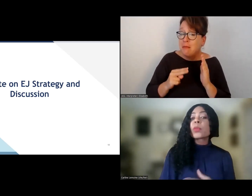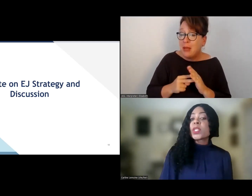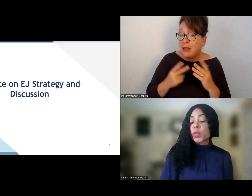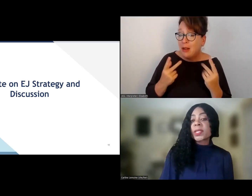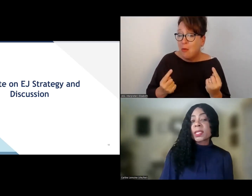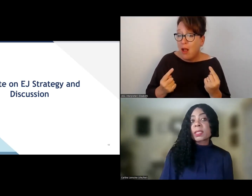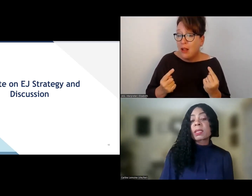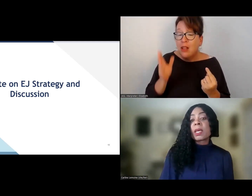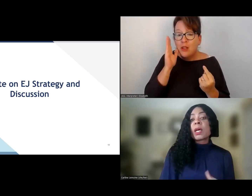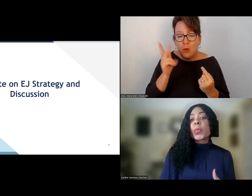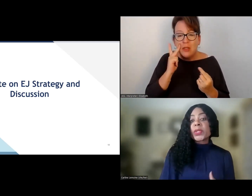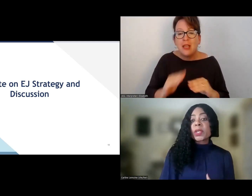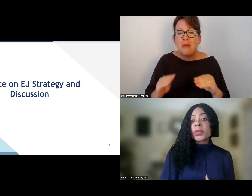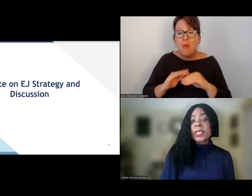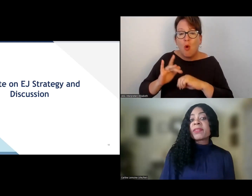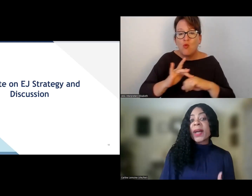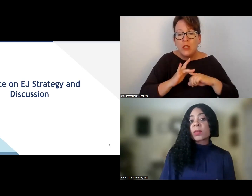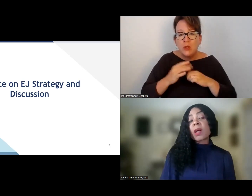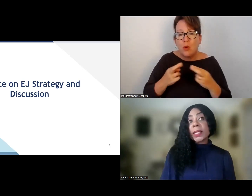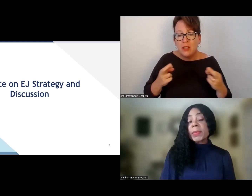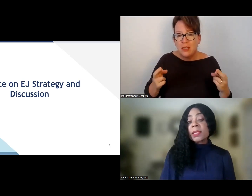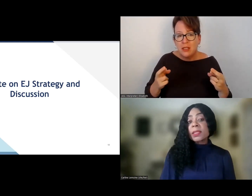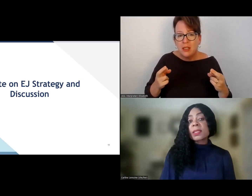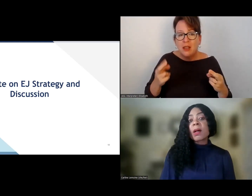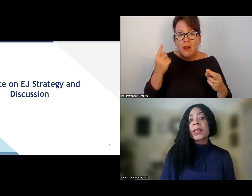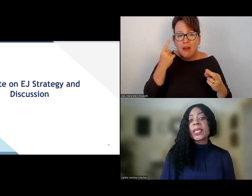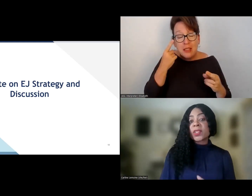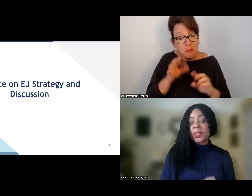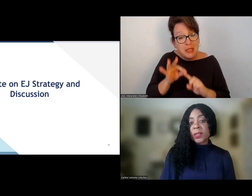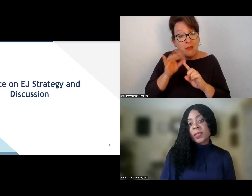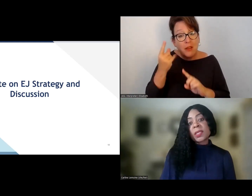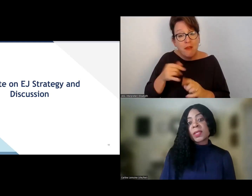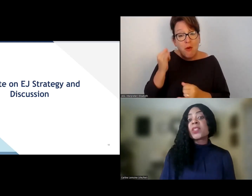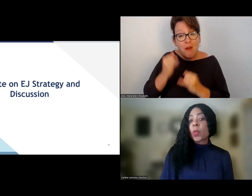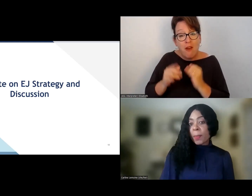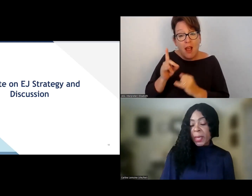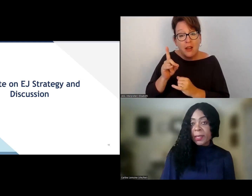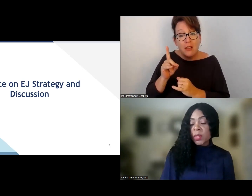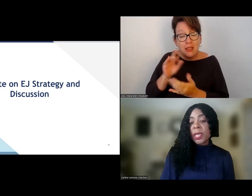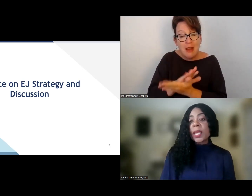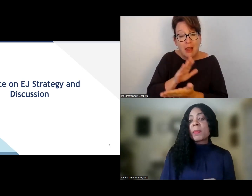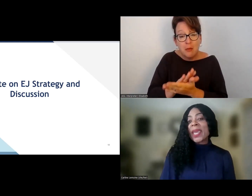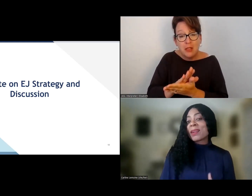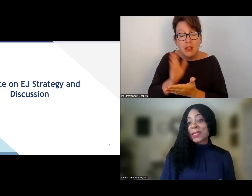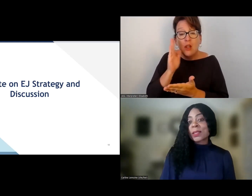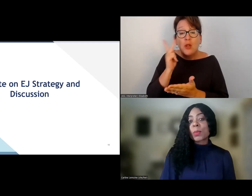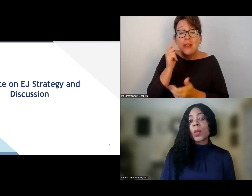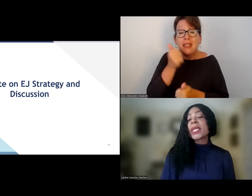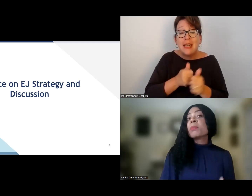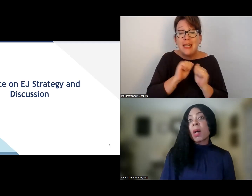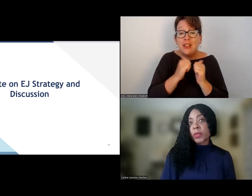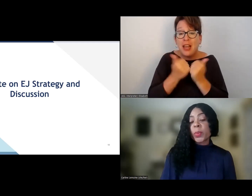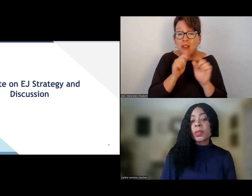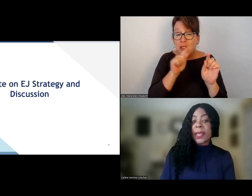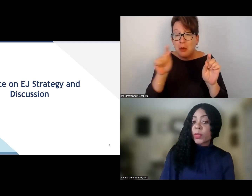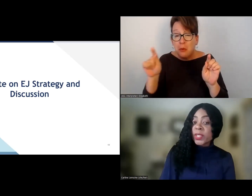will see resources, particularly vital documents, on each agency's EJ webpage, made accessible